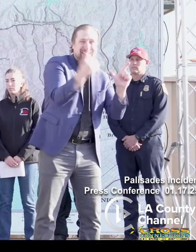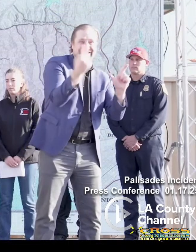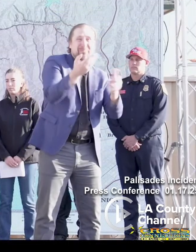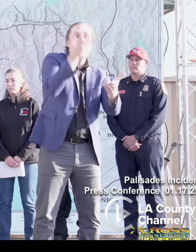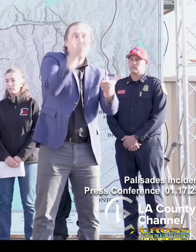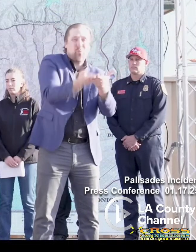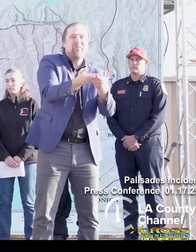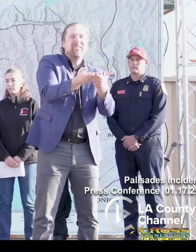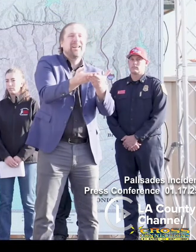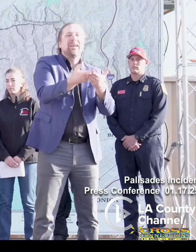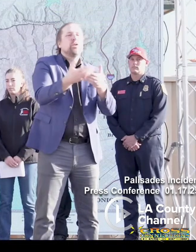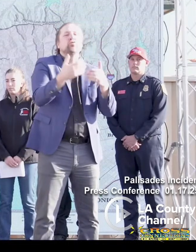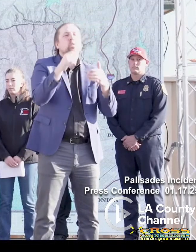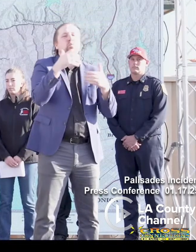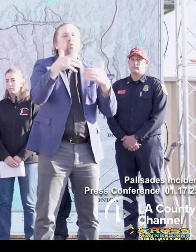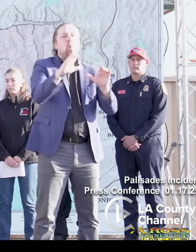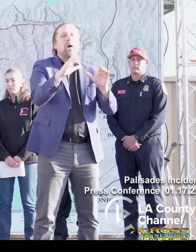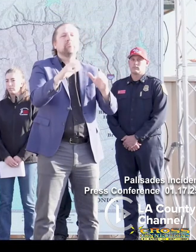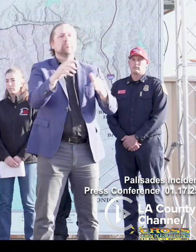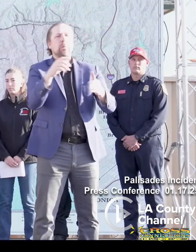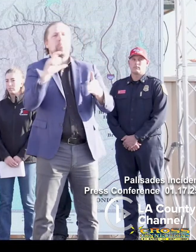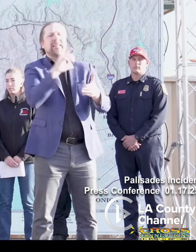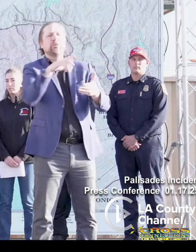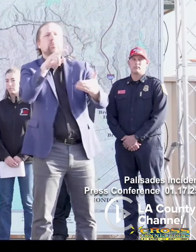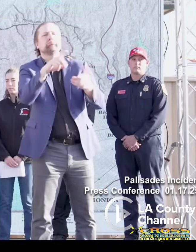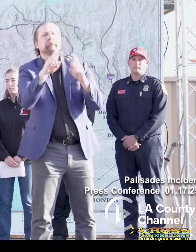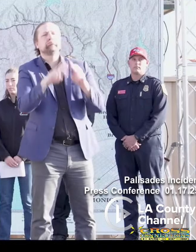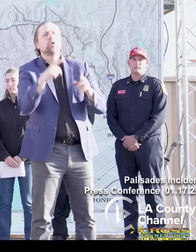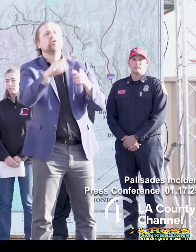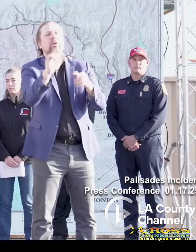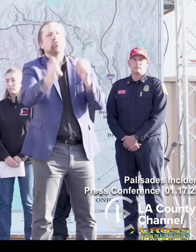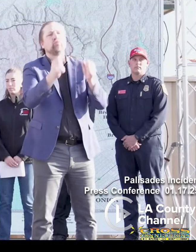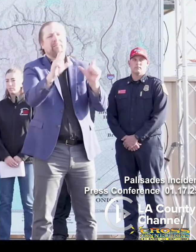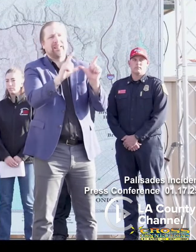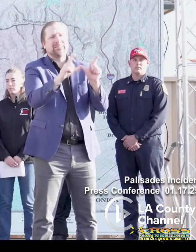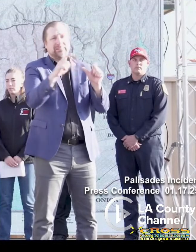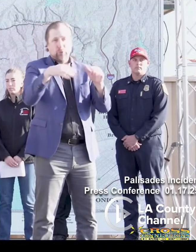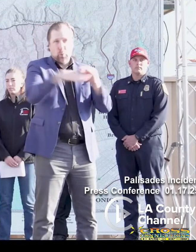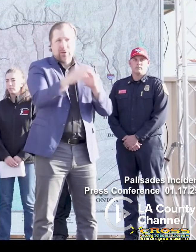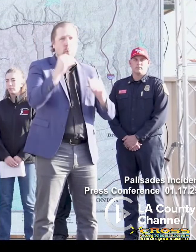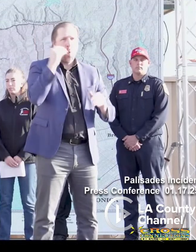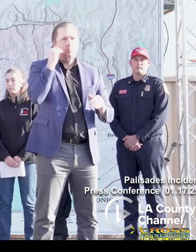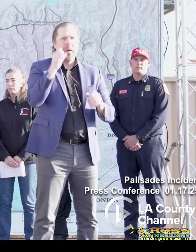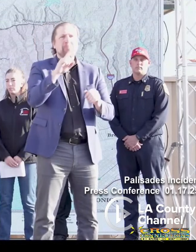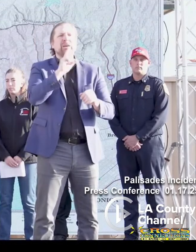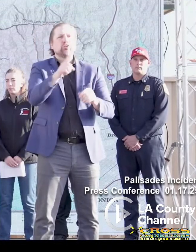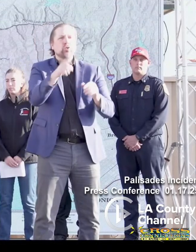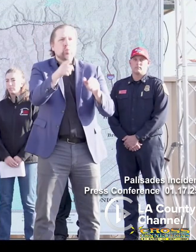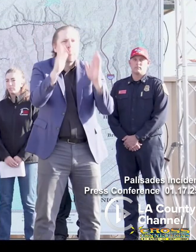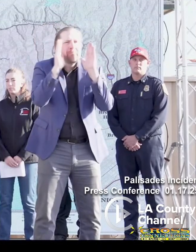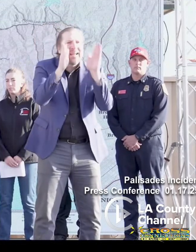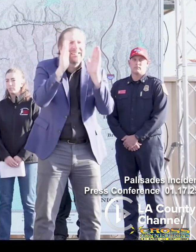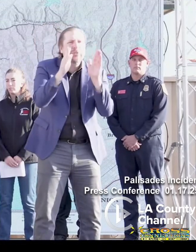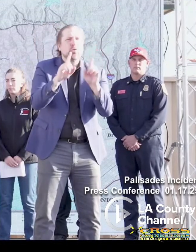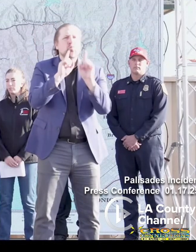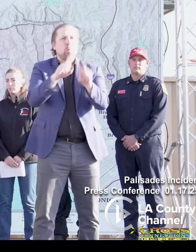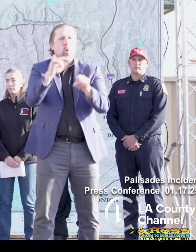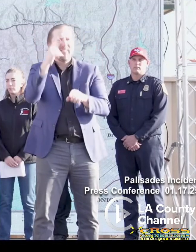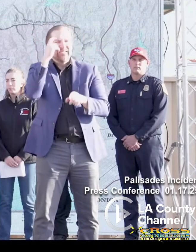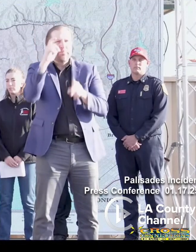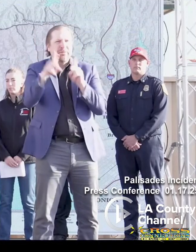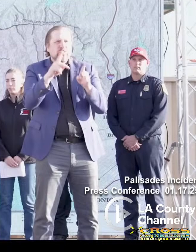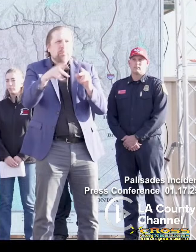your re-entry. We ask that you are returning to your home, please stay vigilant and report any